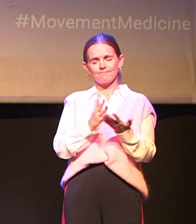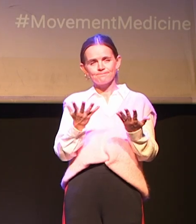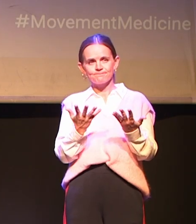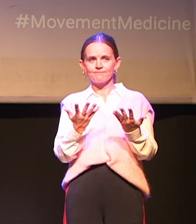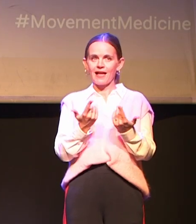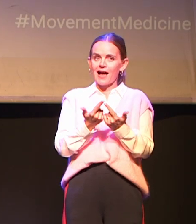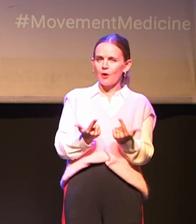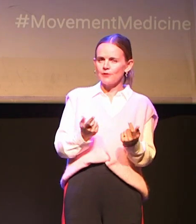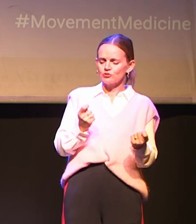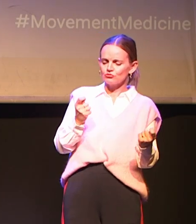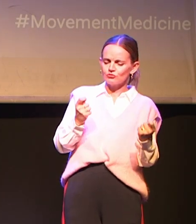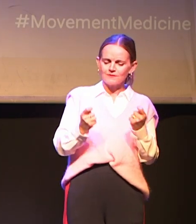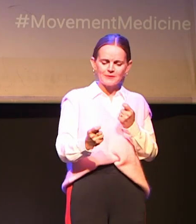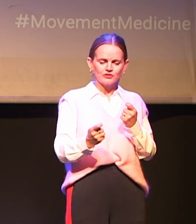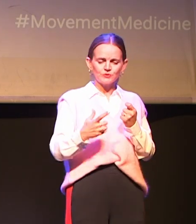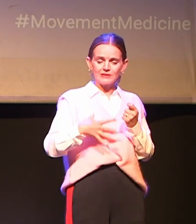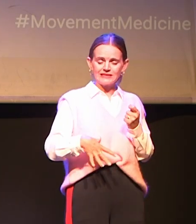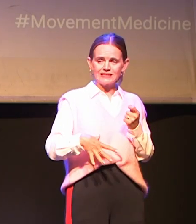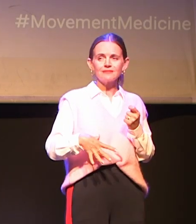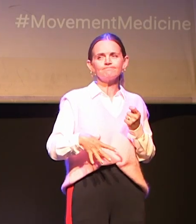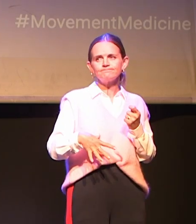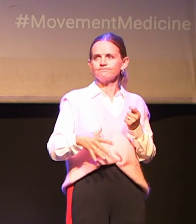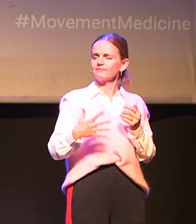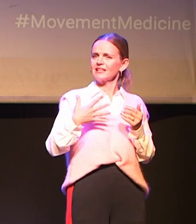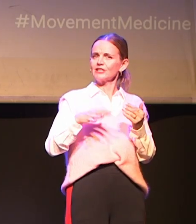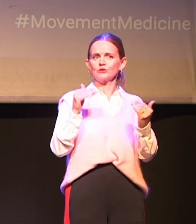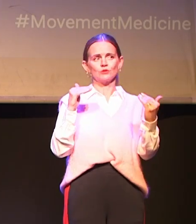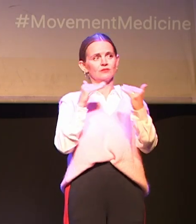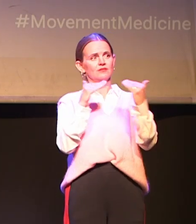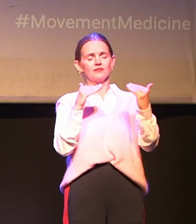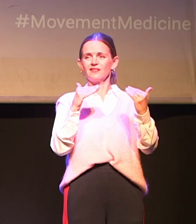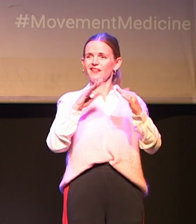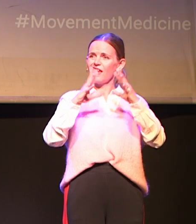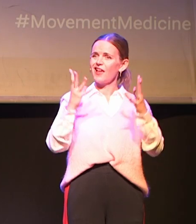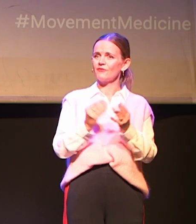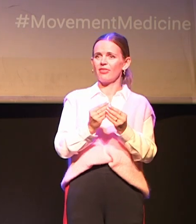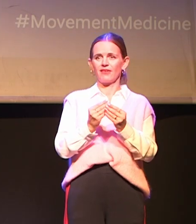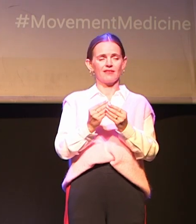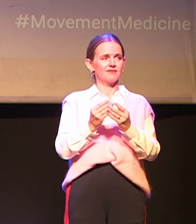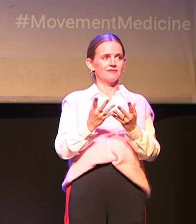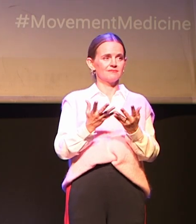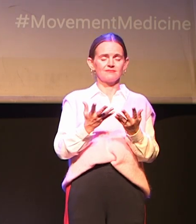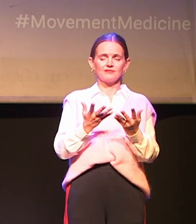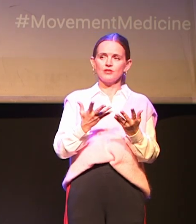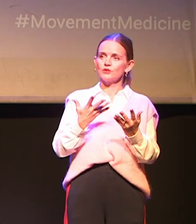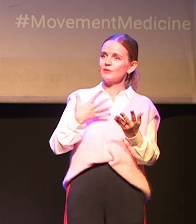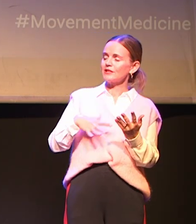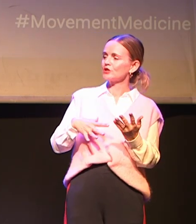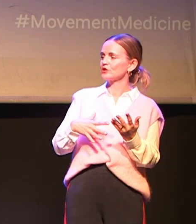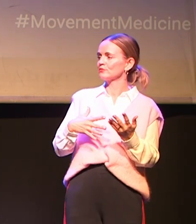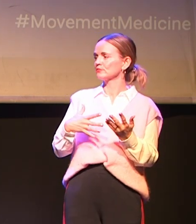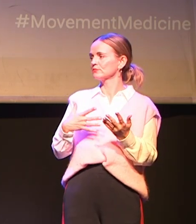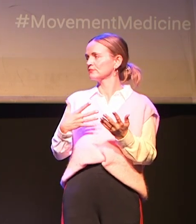transformation we need also needs to be felt living, and all of the space in between us. So inviting